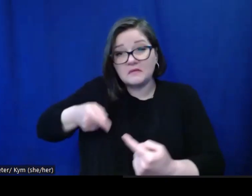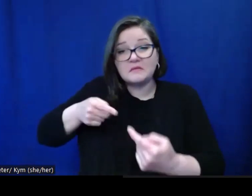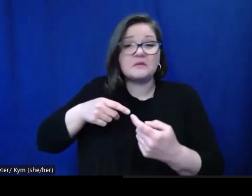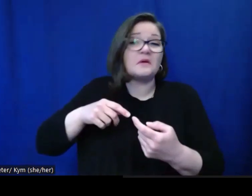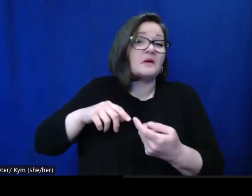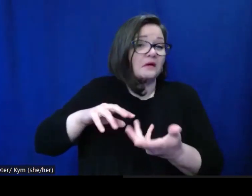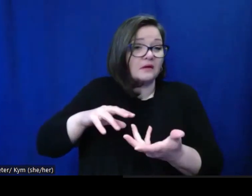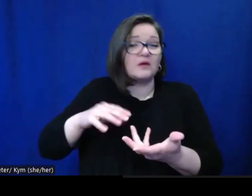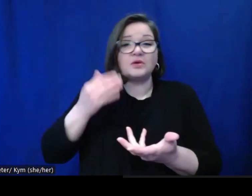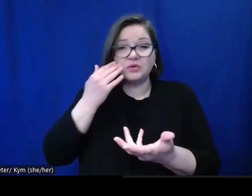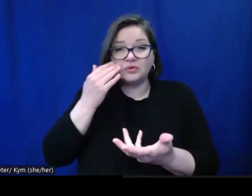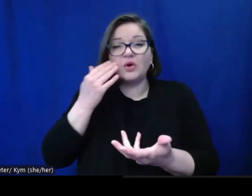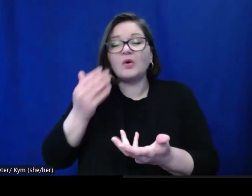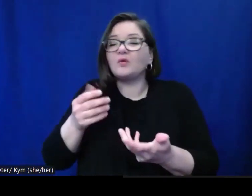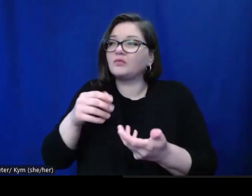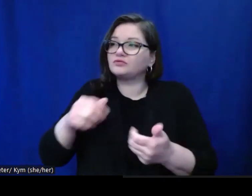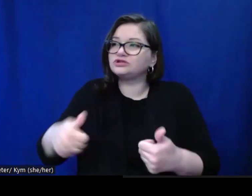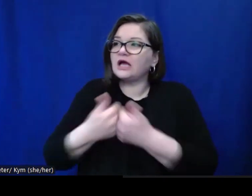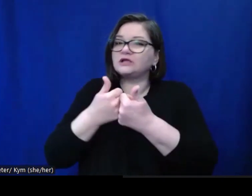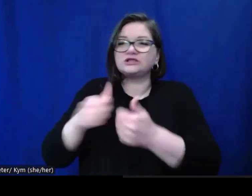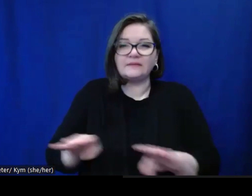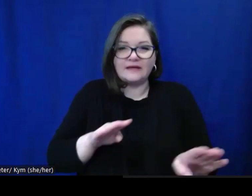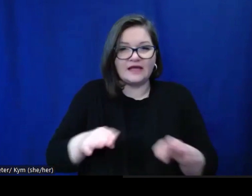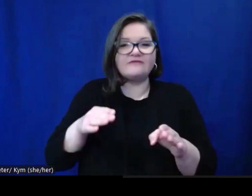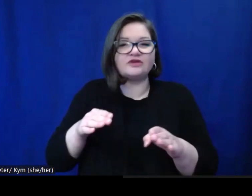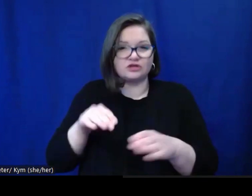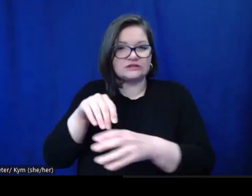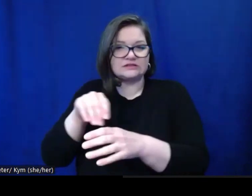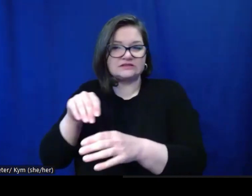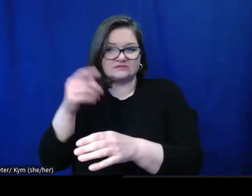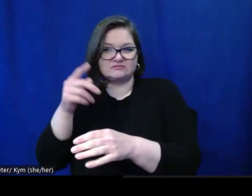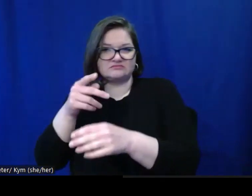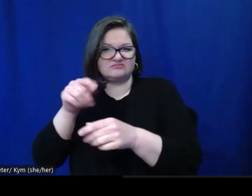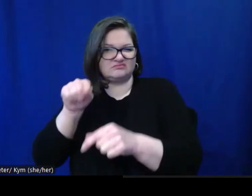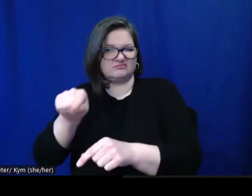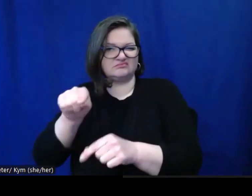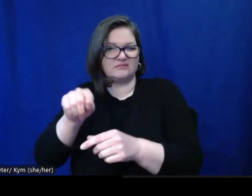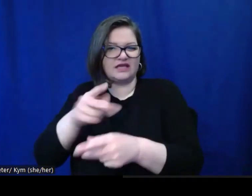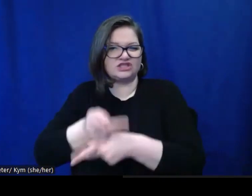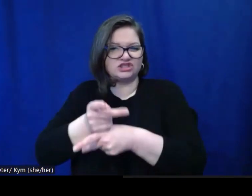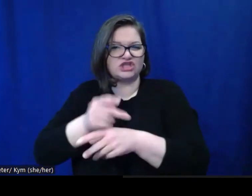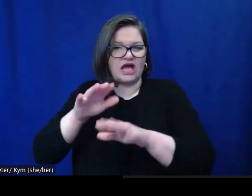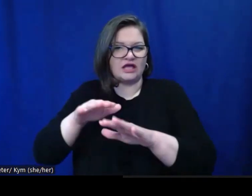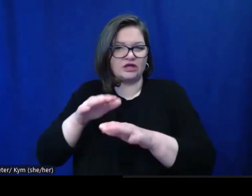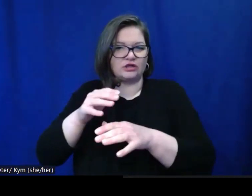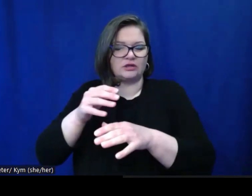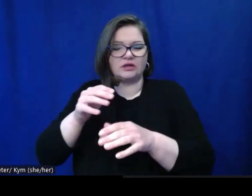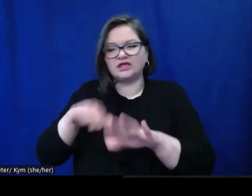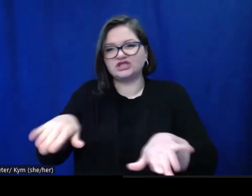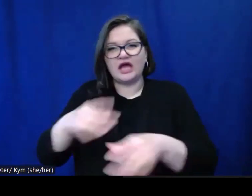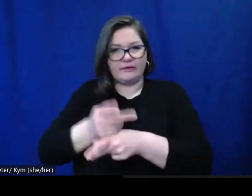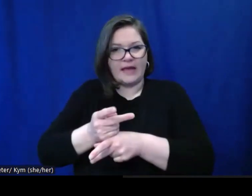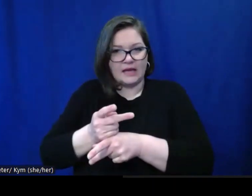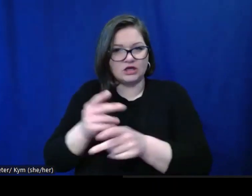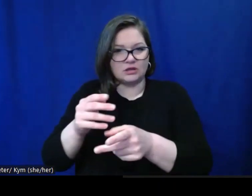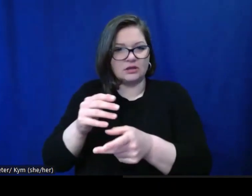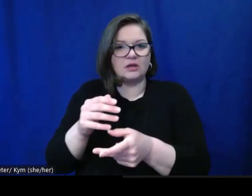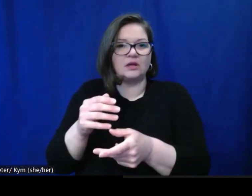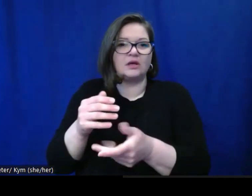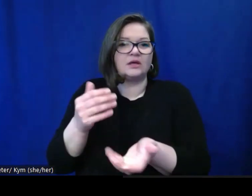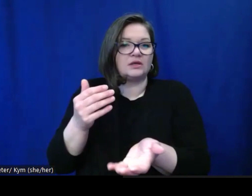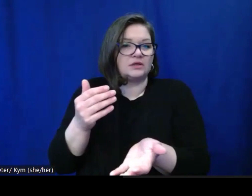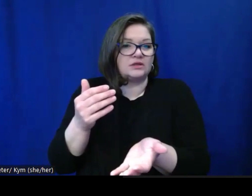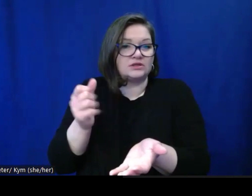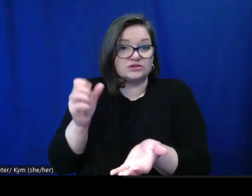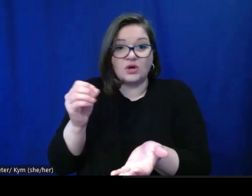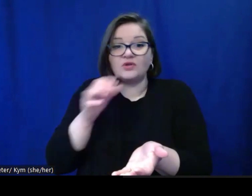in childcare, some challenging behaviors, and we're not understanding why. Parents always come in, we want to fix, we want the